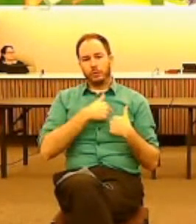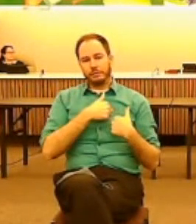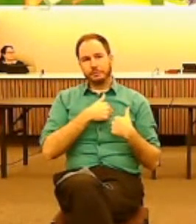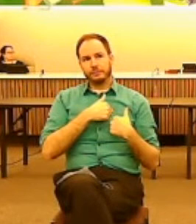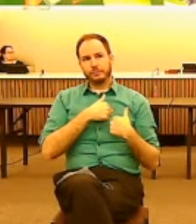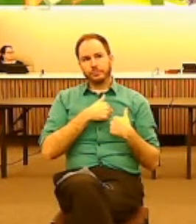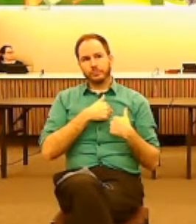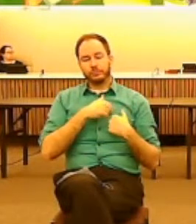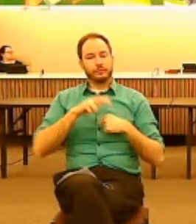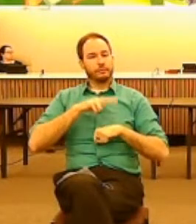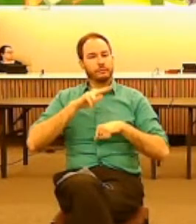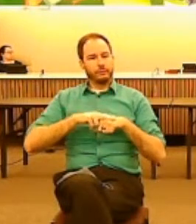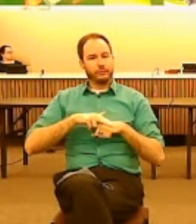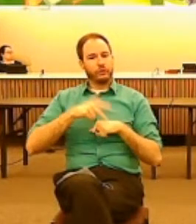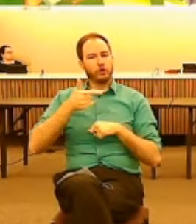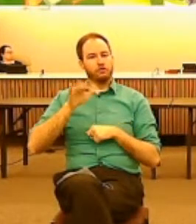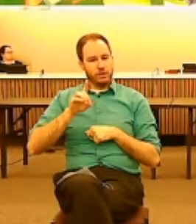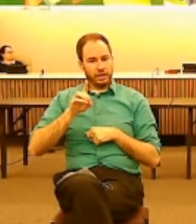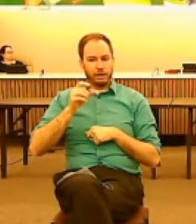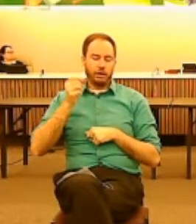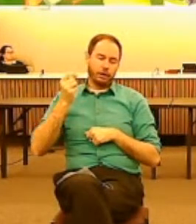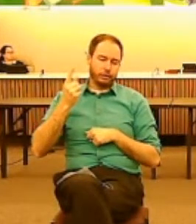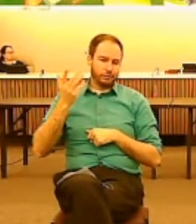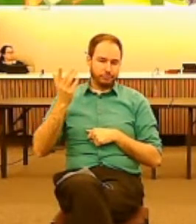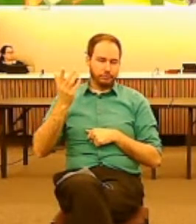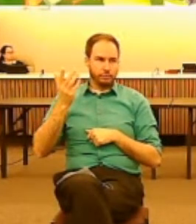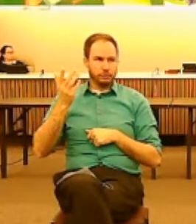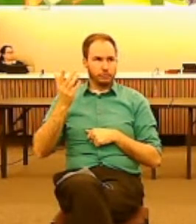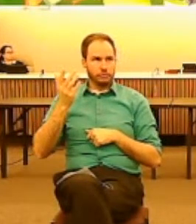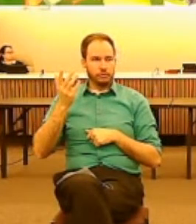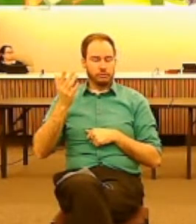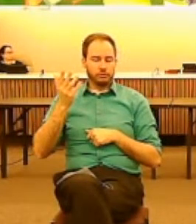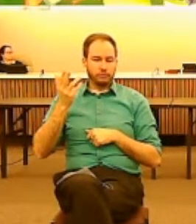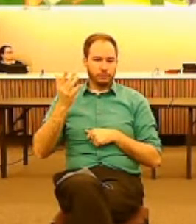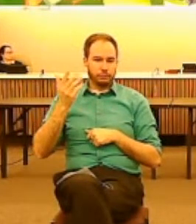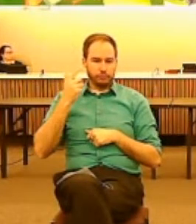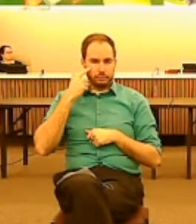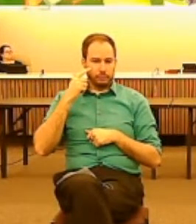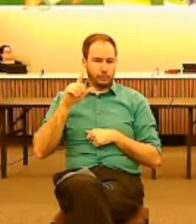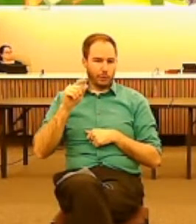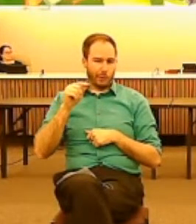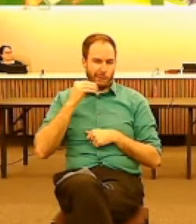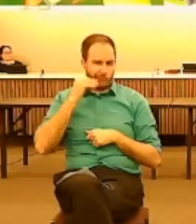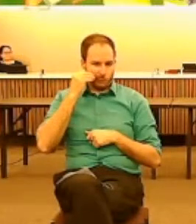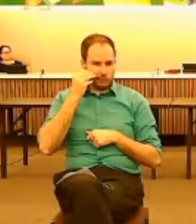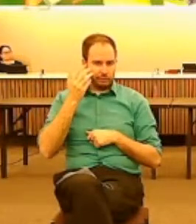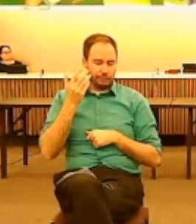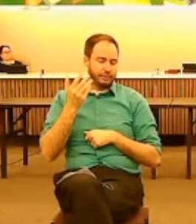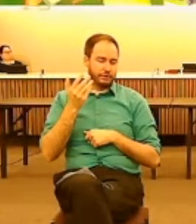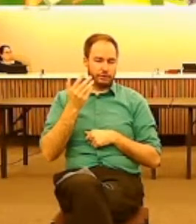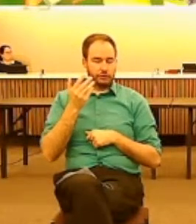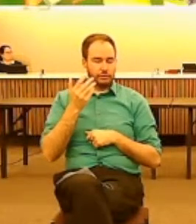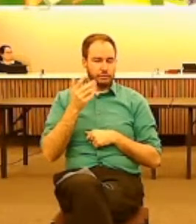have National Grid, although I think there's, you know, 20 homes.